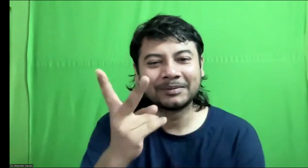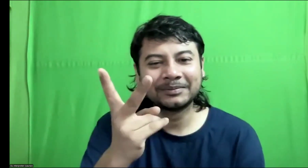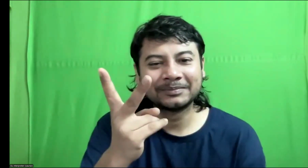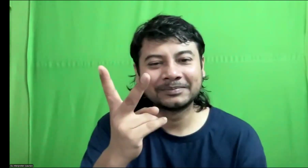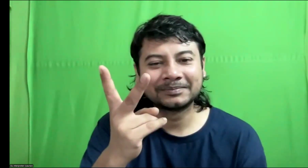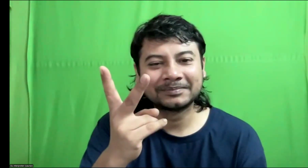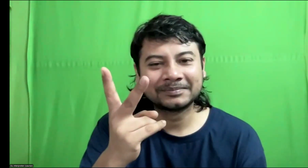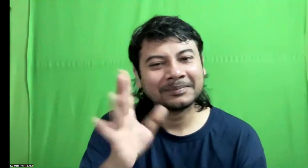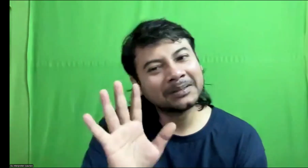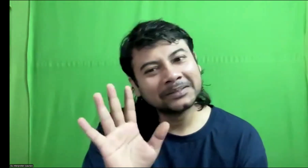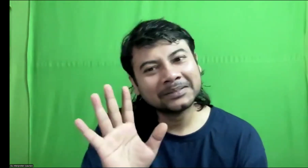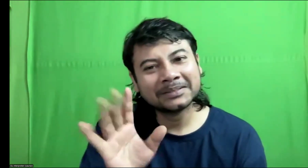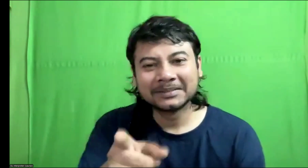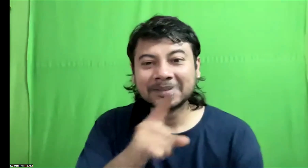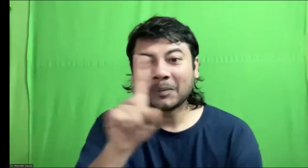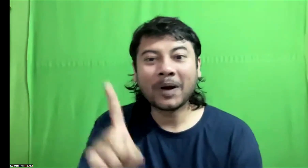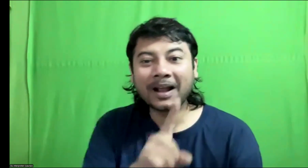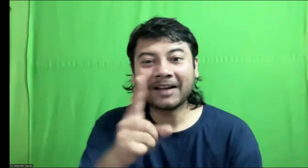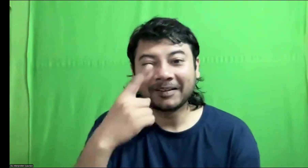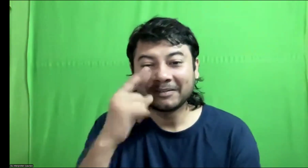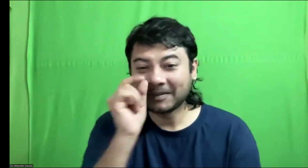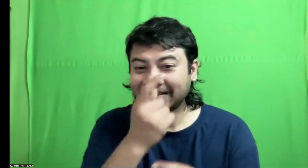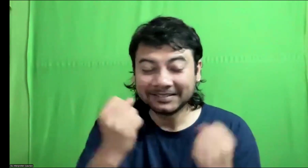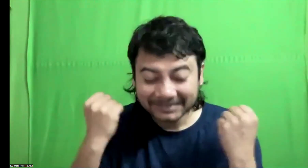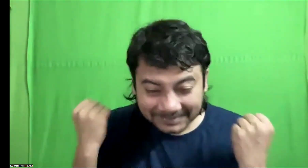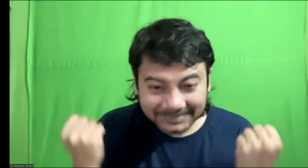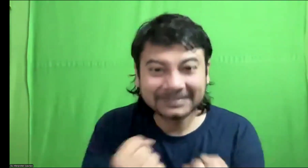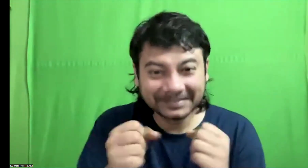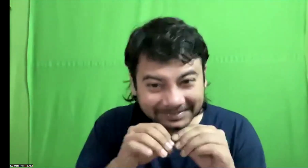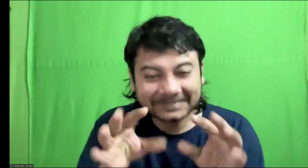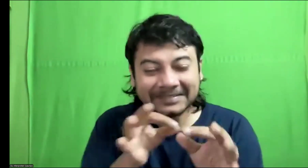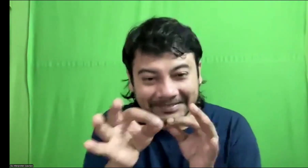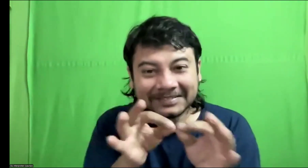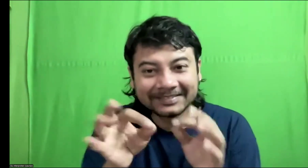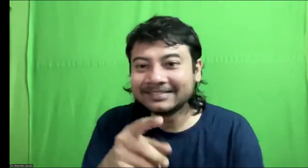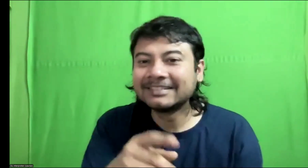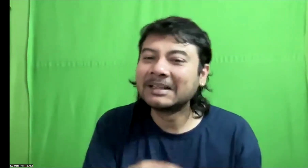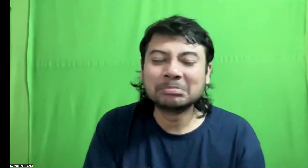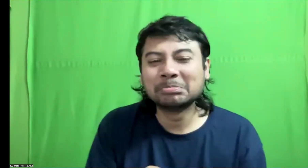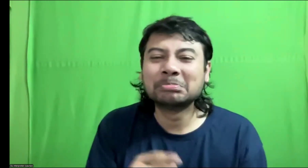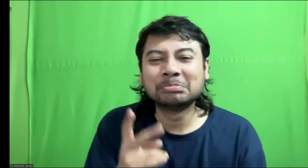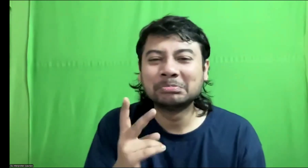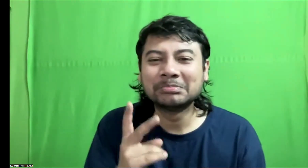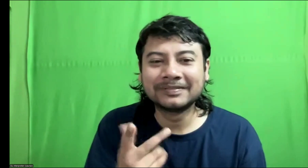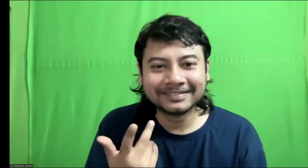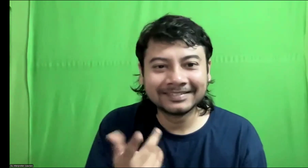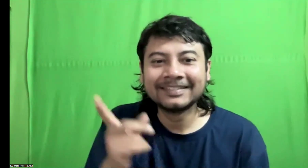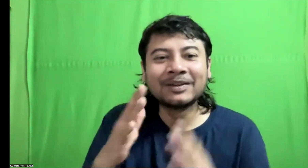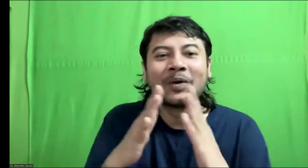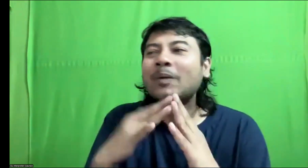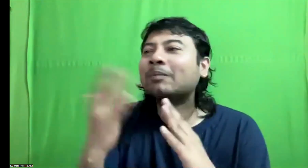said even small effort, your next door neighbor. Just ring the bell and tell them to come to your house and do it. Yes, Nita, very